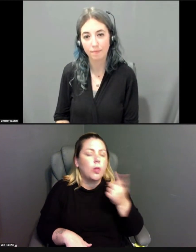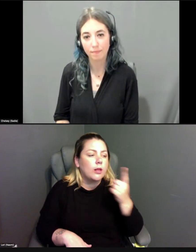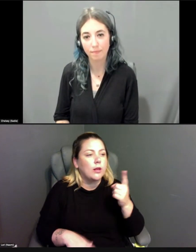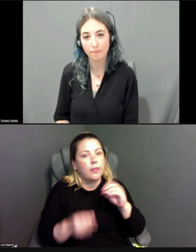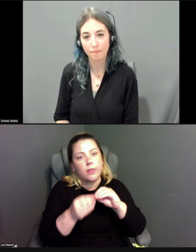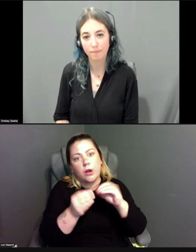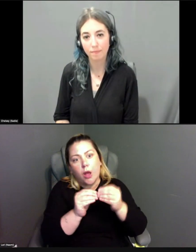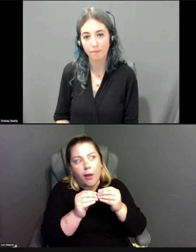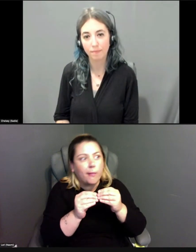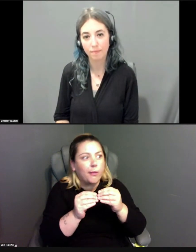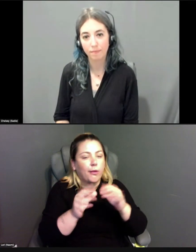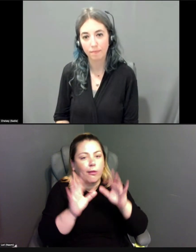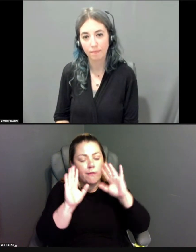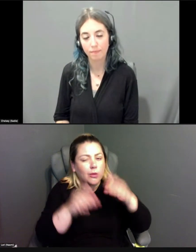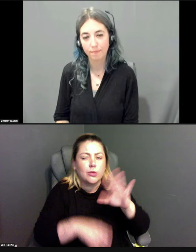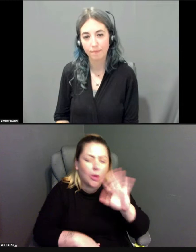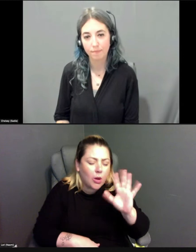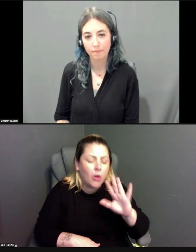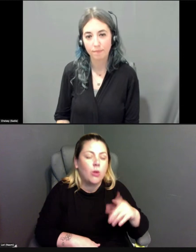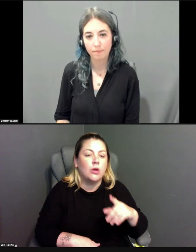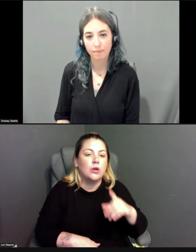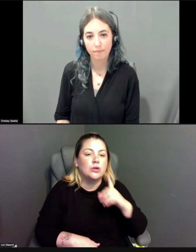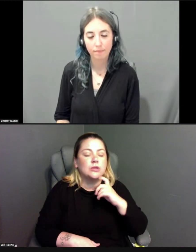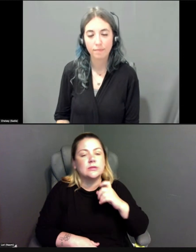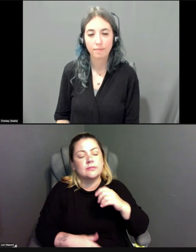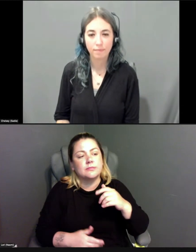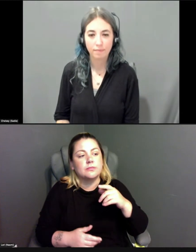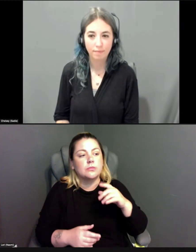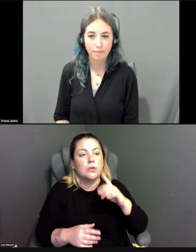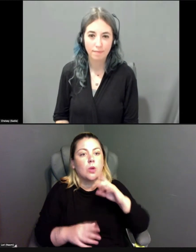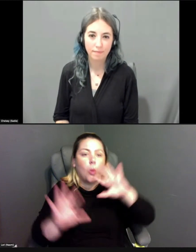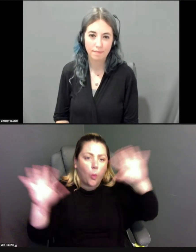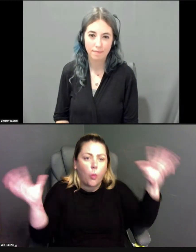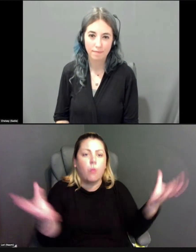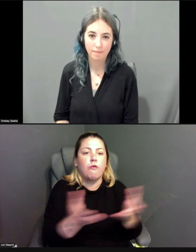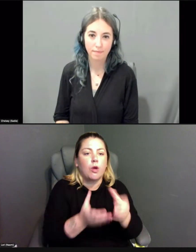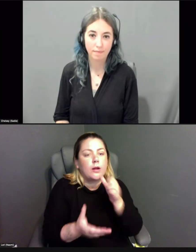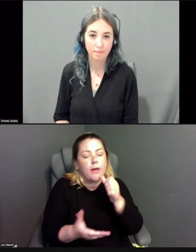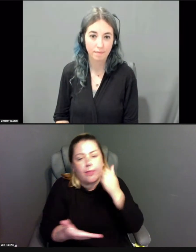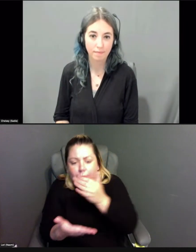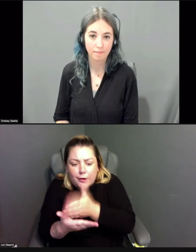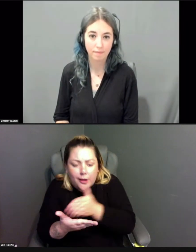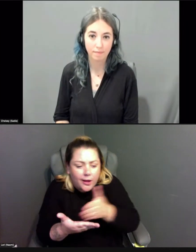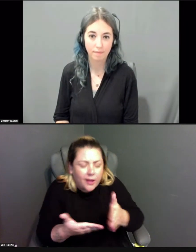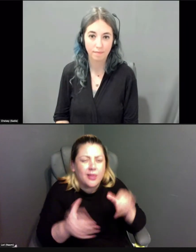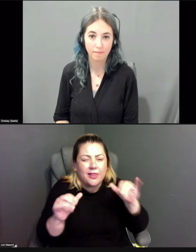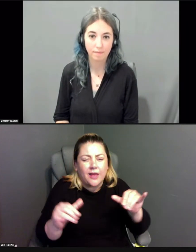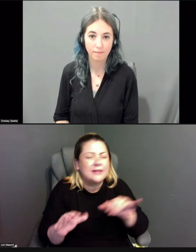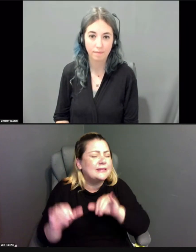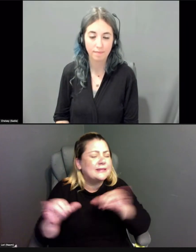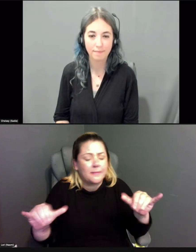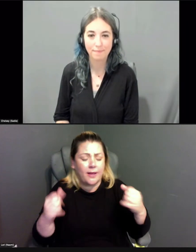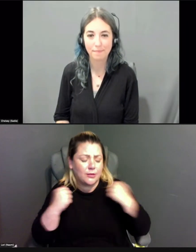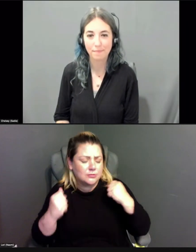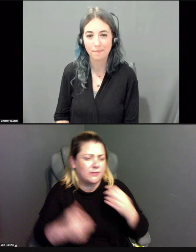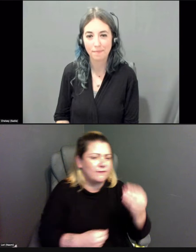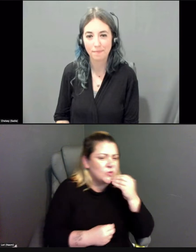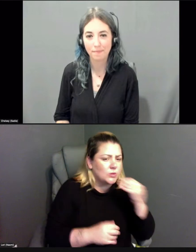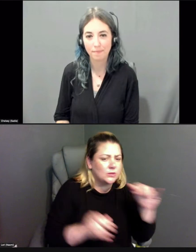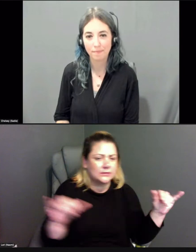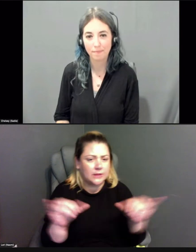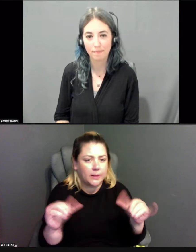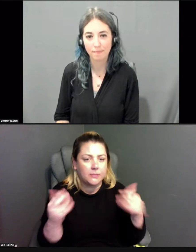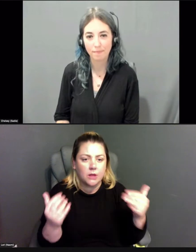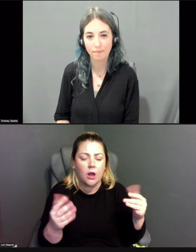some instead of everything and all of that stuff. Ditto for food and all of that stuff. And I think it's a lot harder to